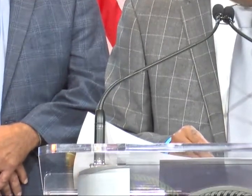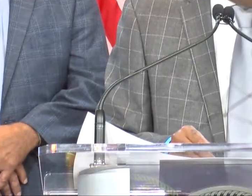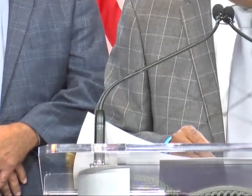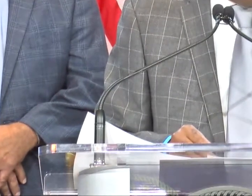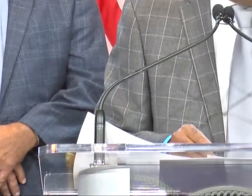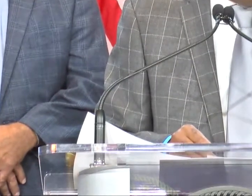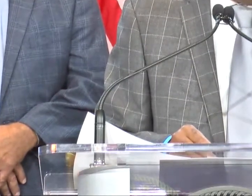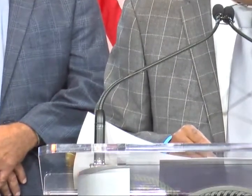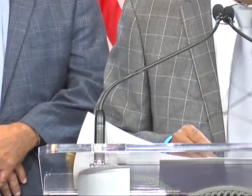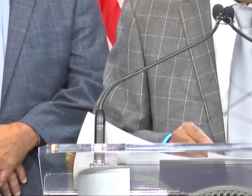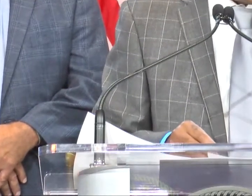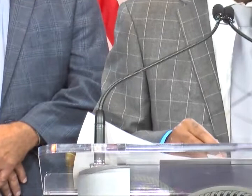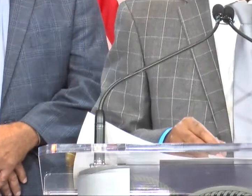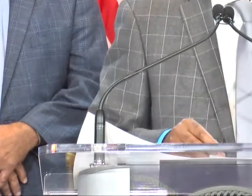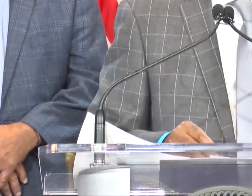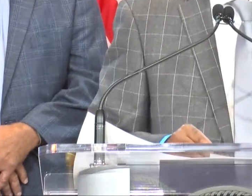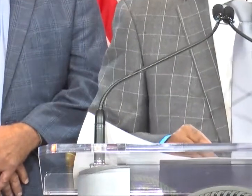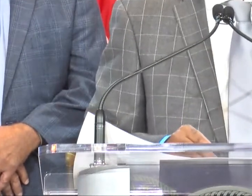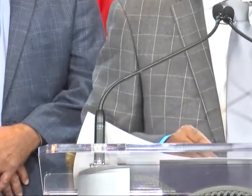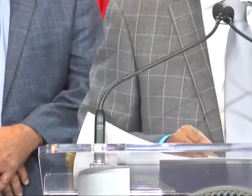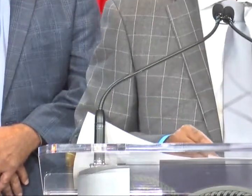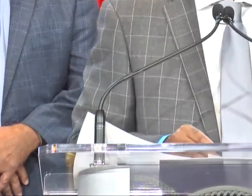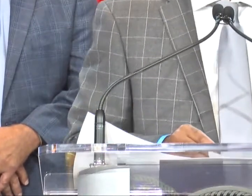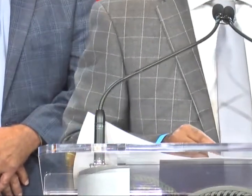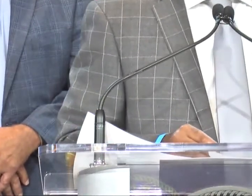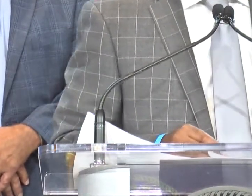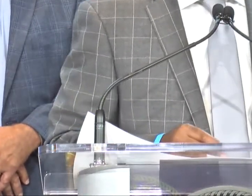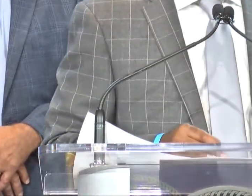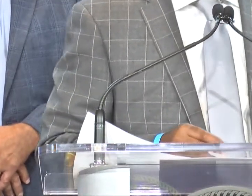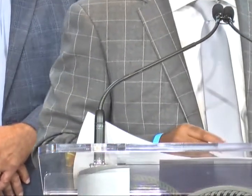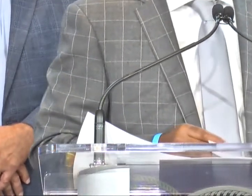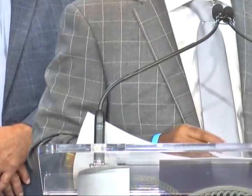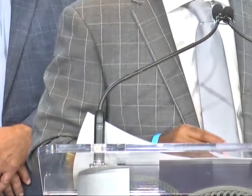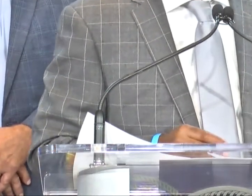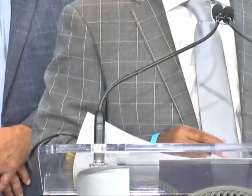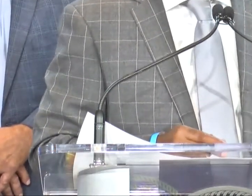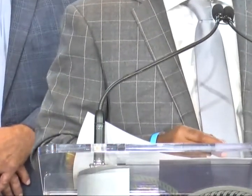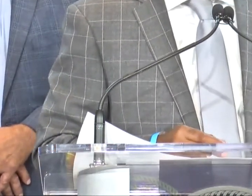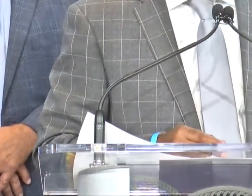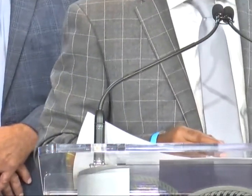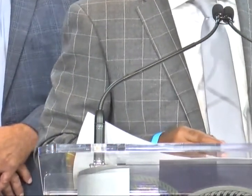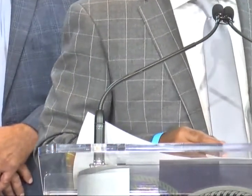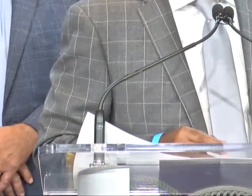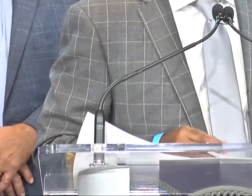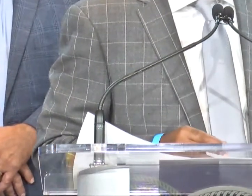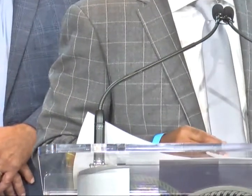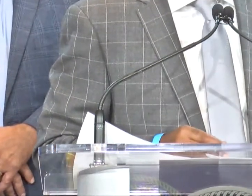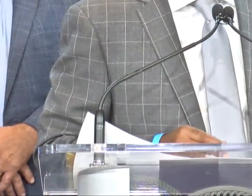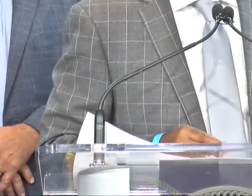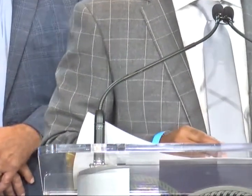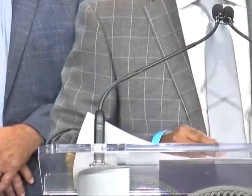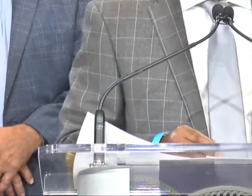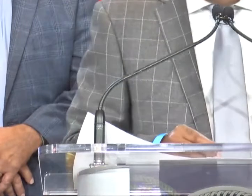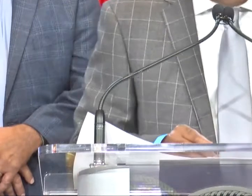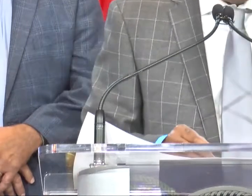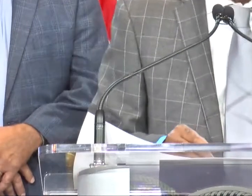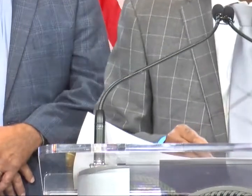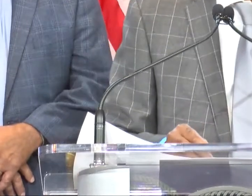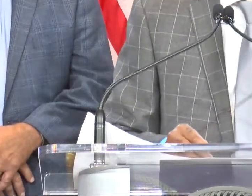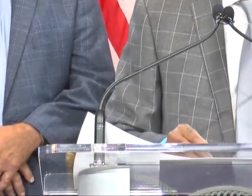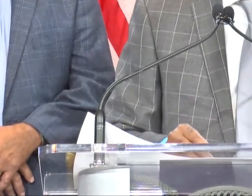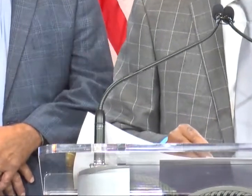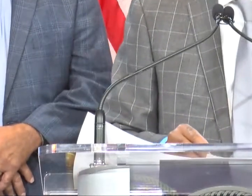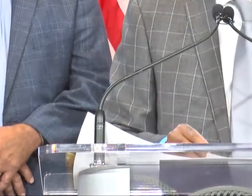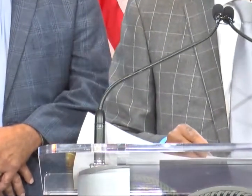community. Judson Robinson, for example, has been a resident, grew up in Pleasantville. So he